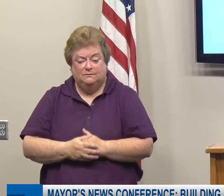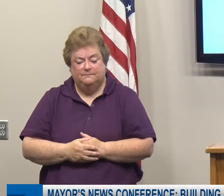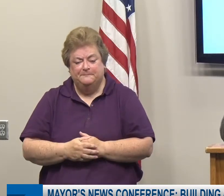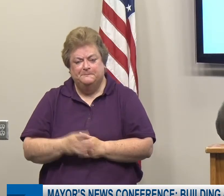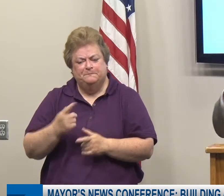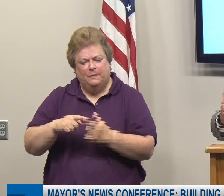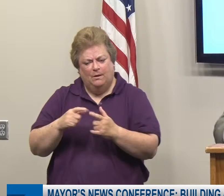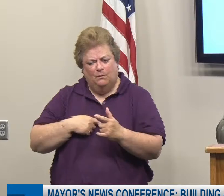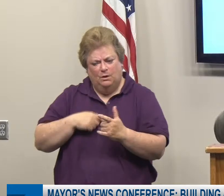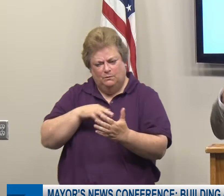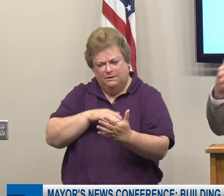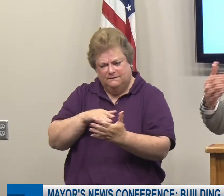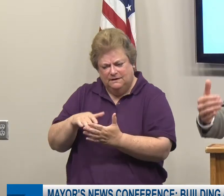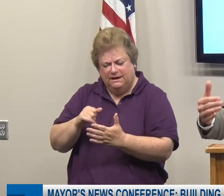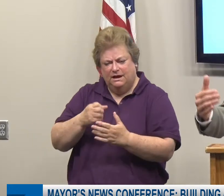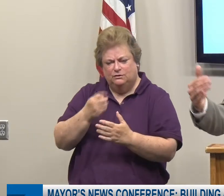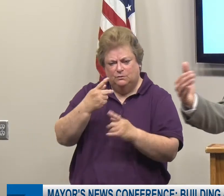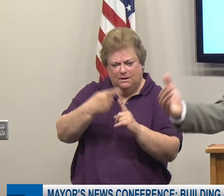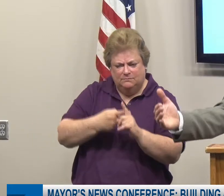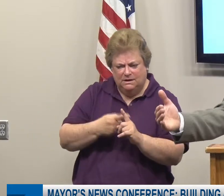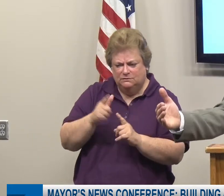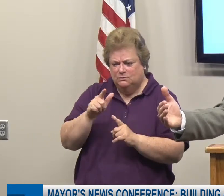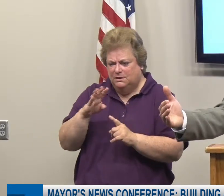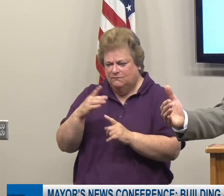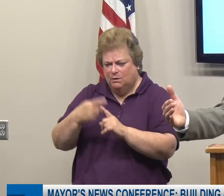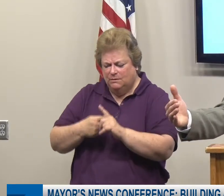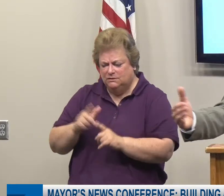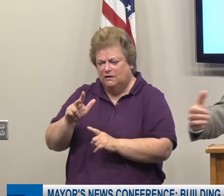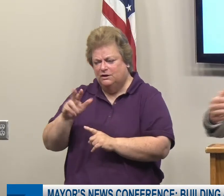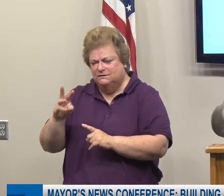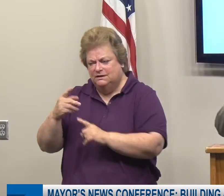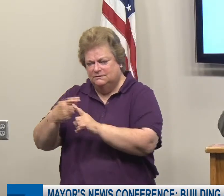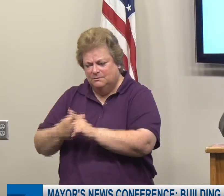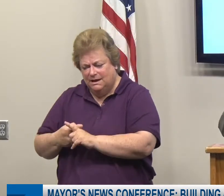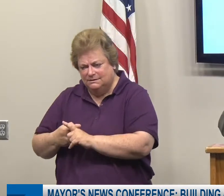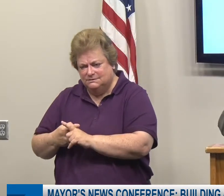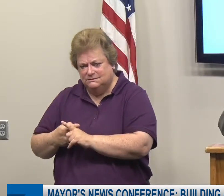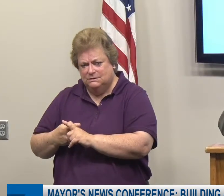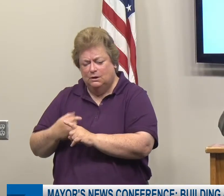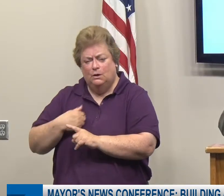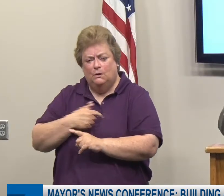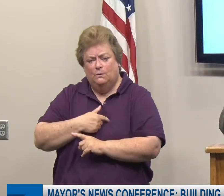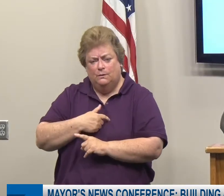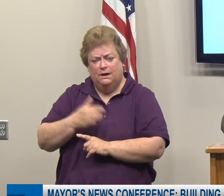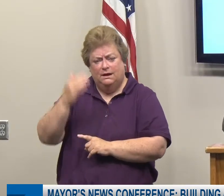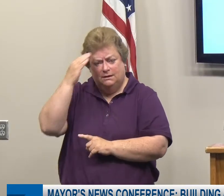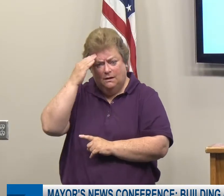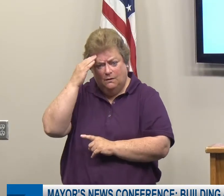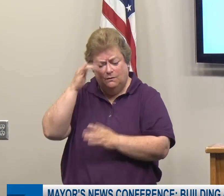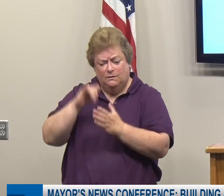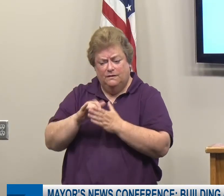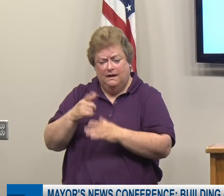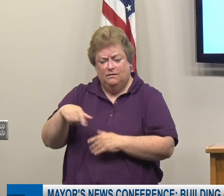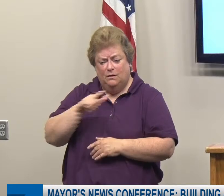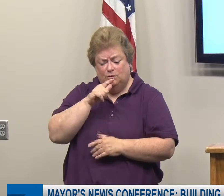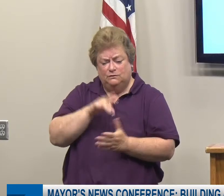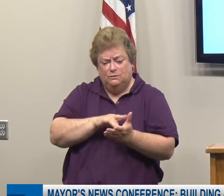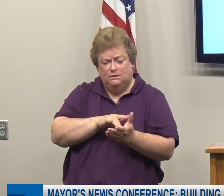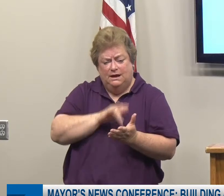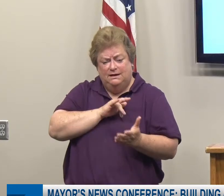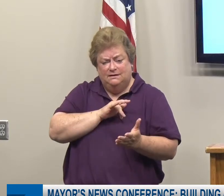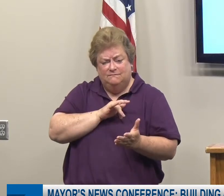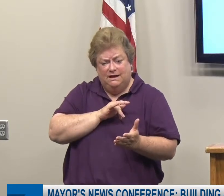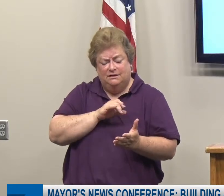we've studied this at 12 months and 24 months and 36 months after, we know that those that take advantage of